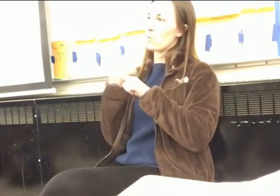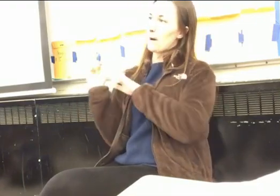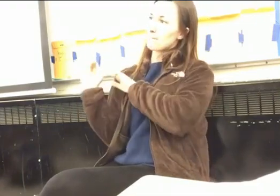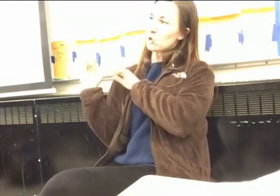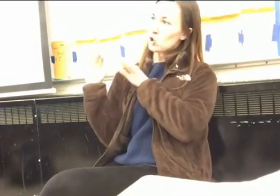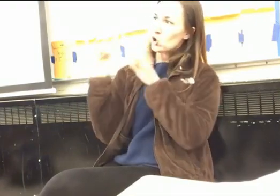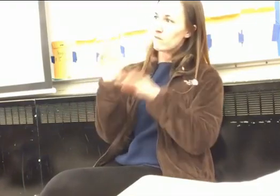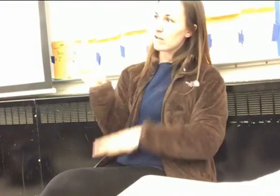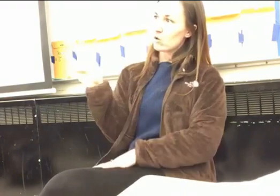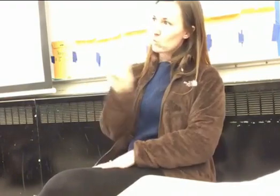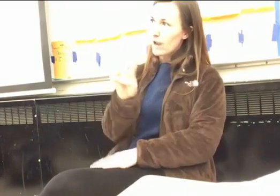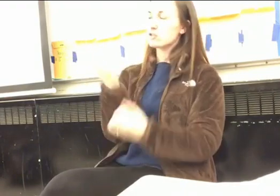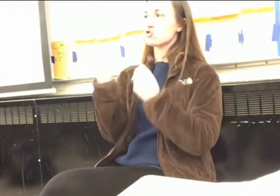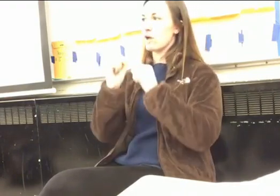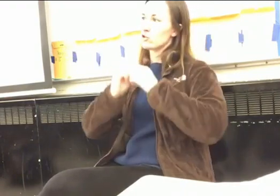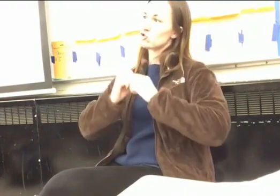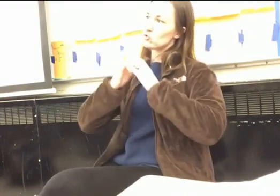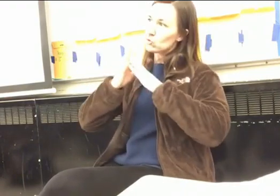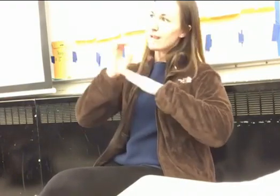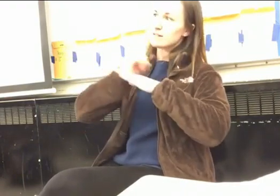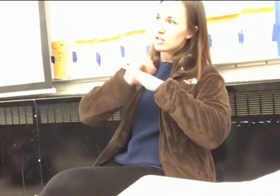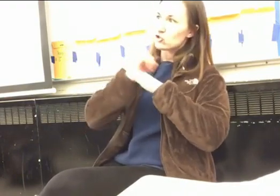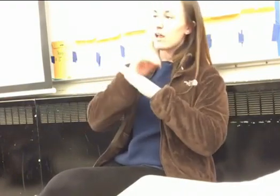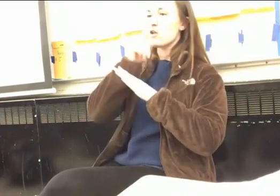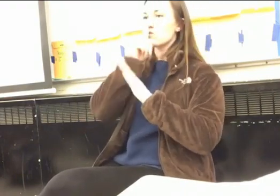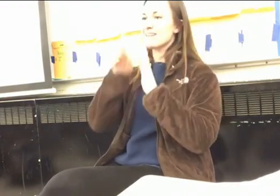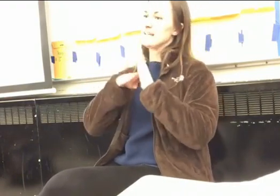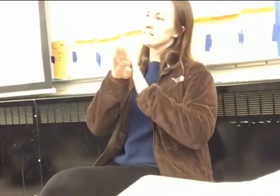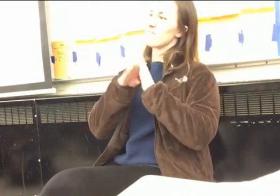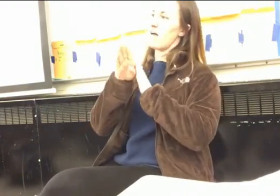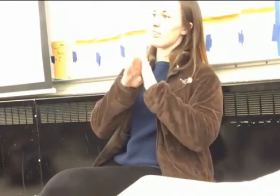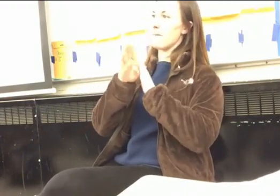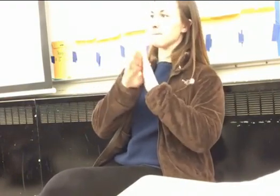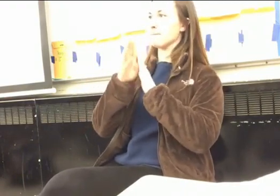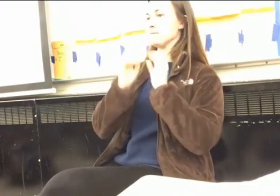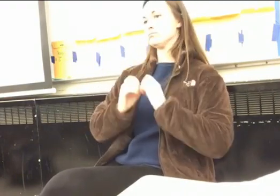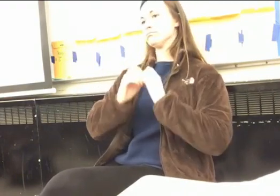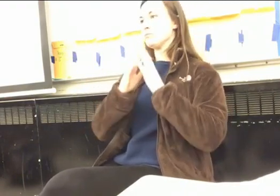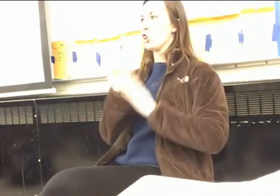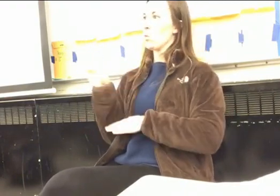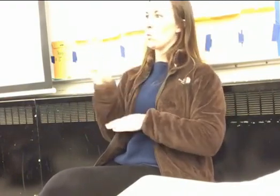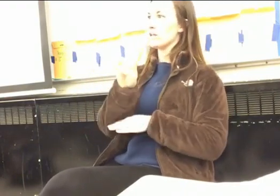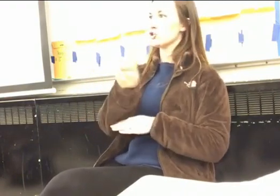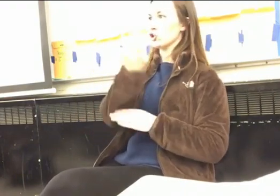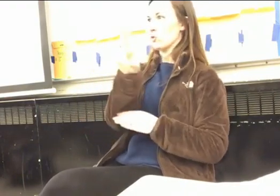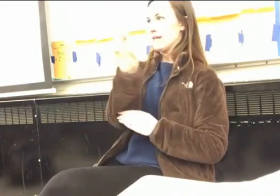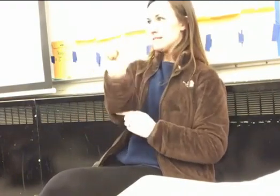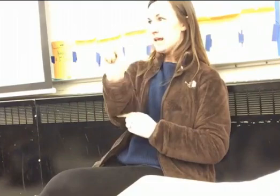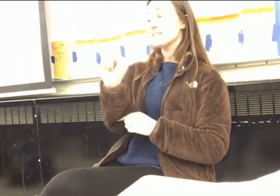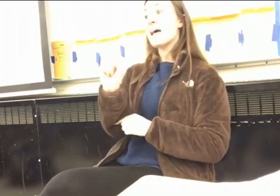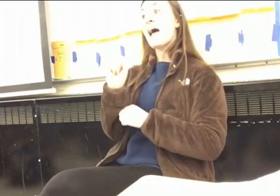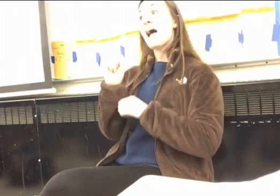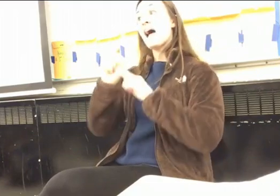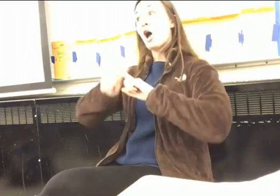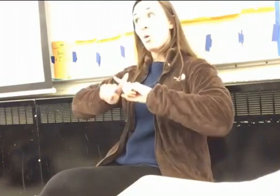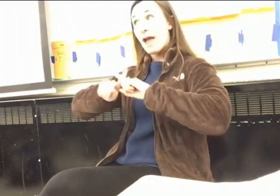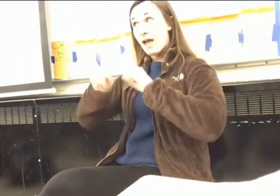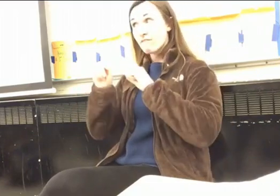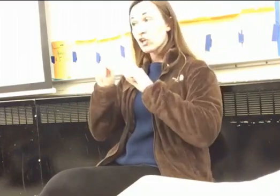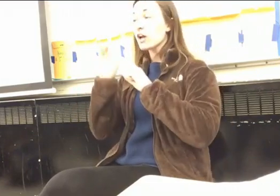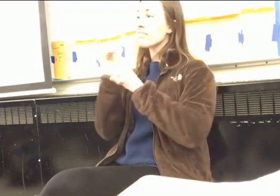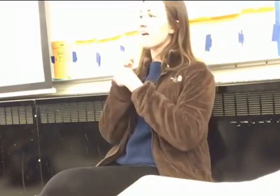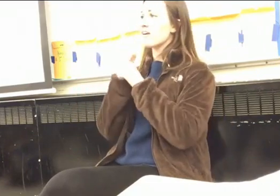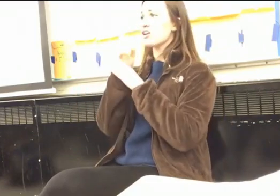help industrialize and develop this western United States. However, this unfortunately is going to cause